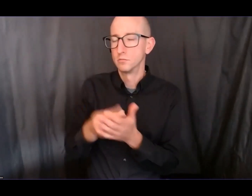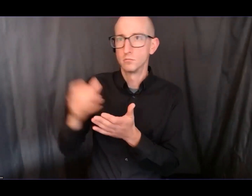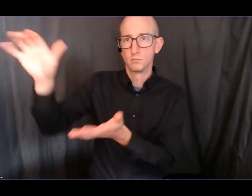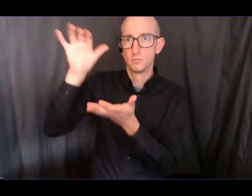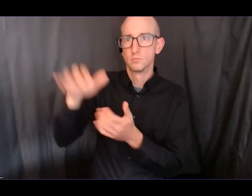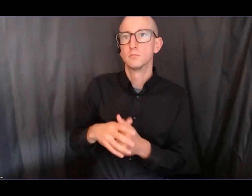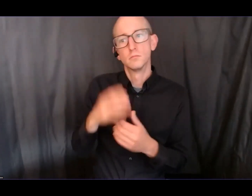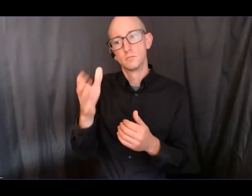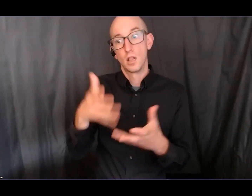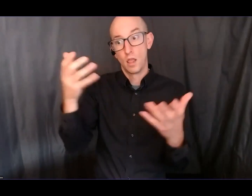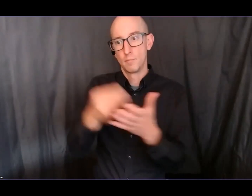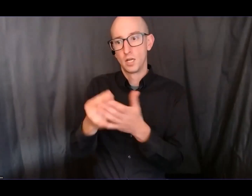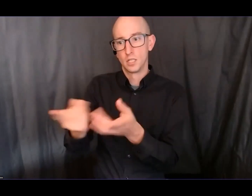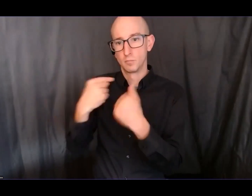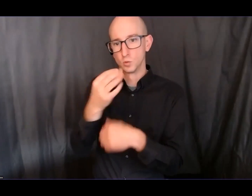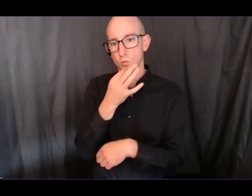do feel like that